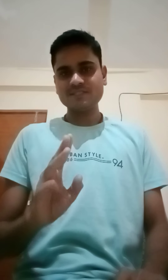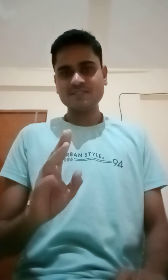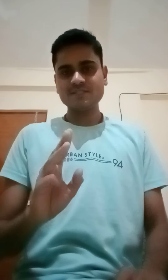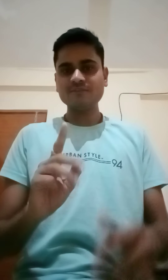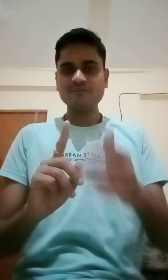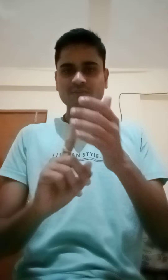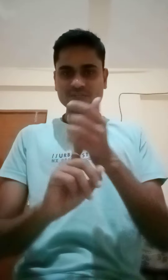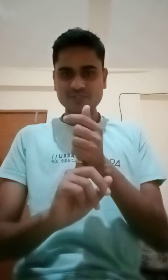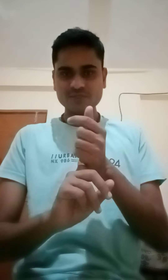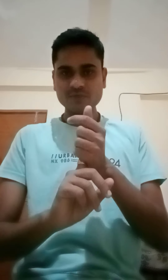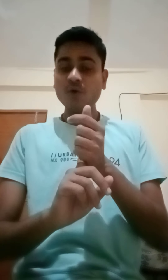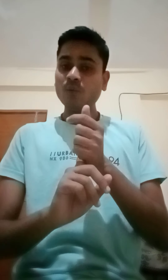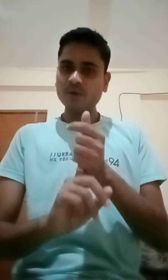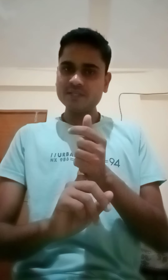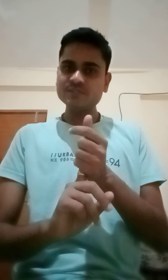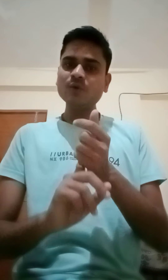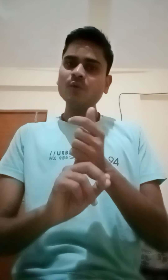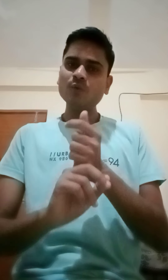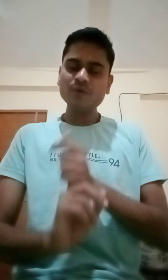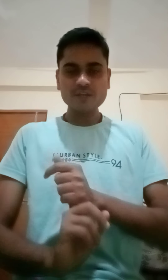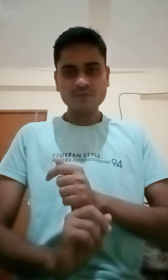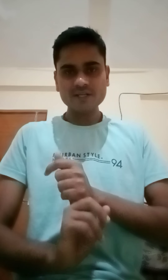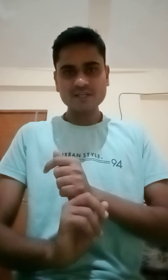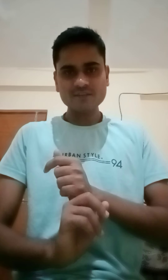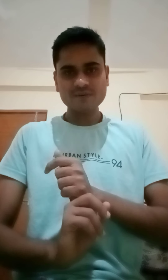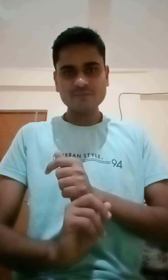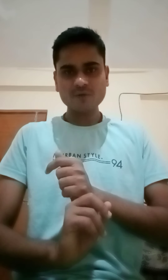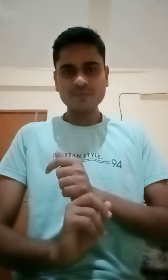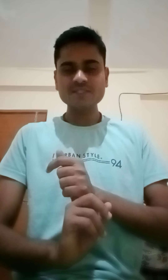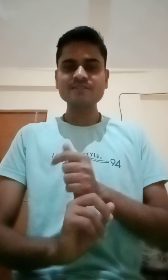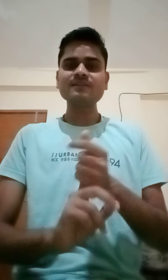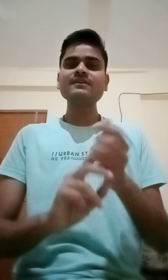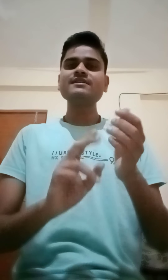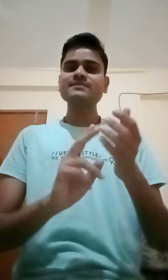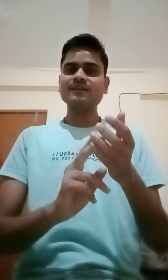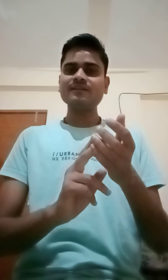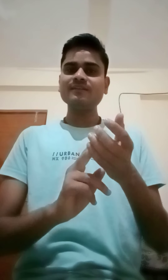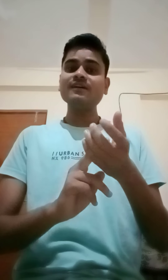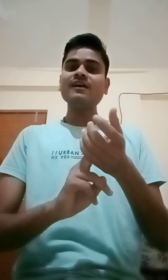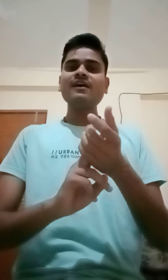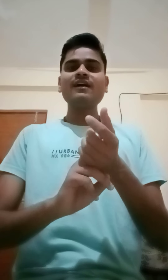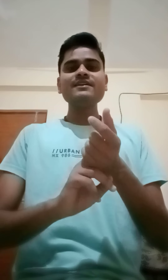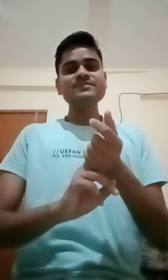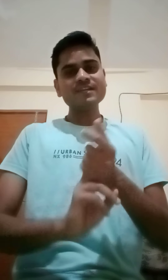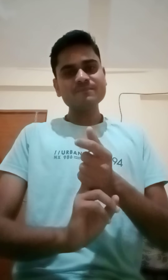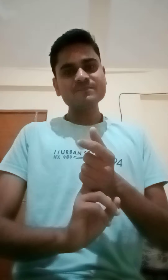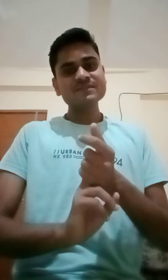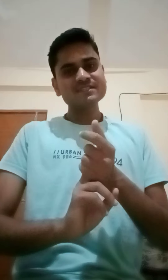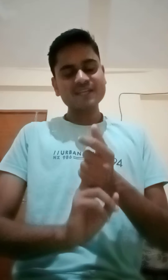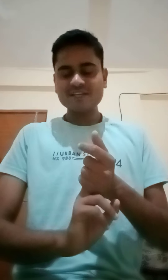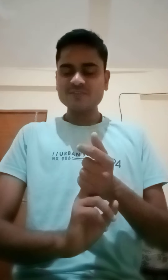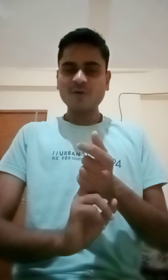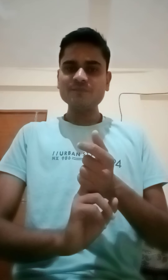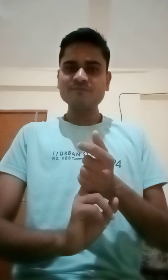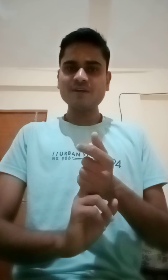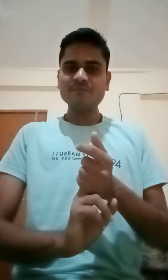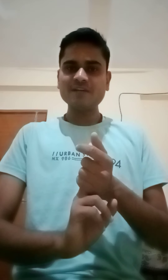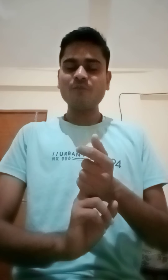optics. First one is who invented the fiber optics. Second, shape, size of the fabric